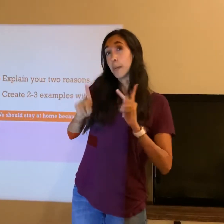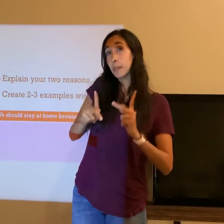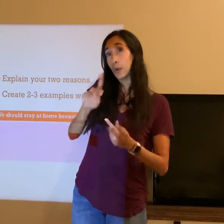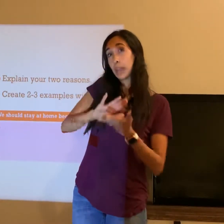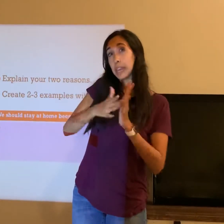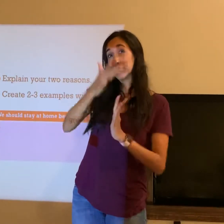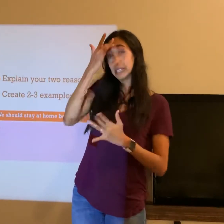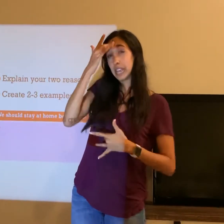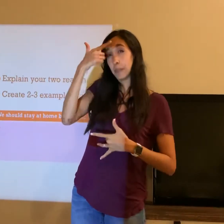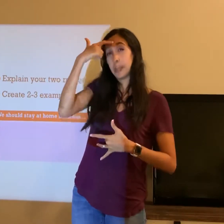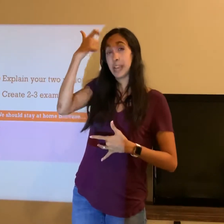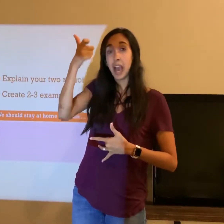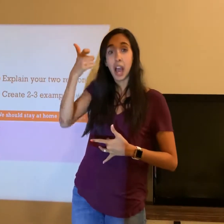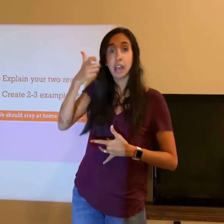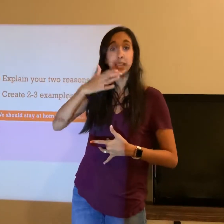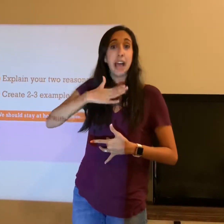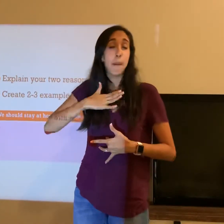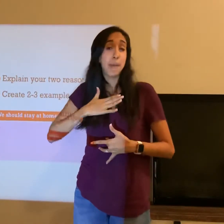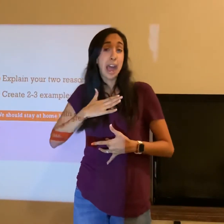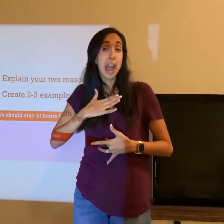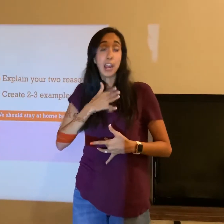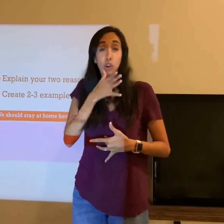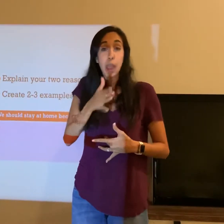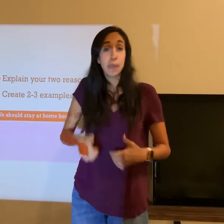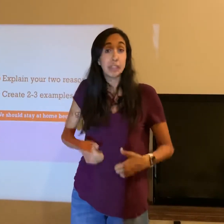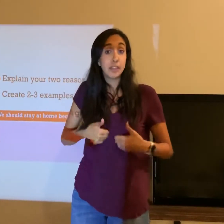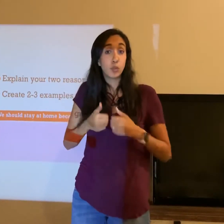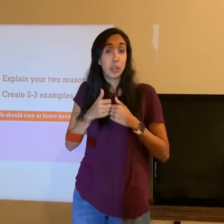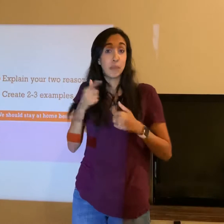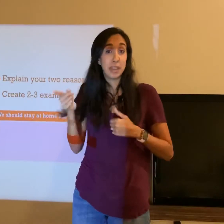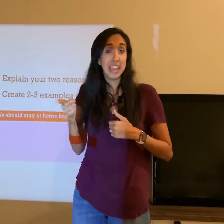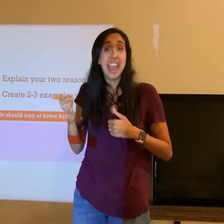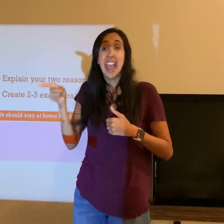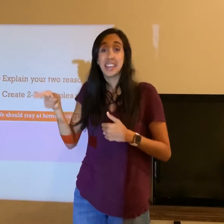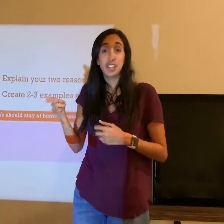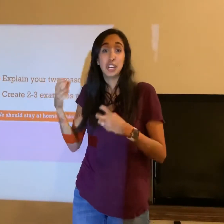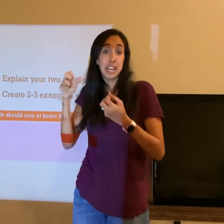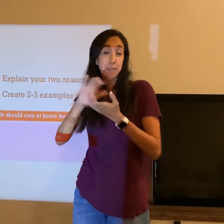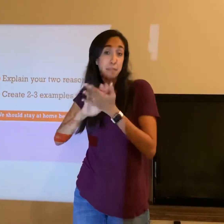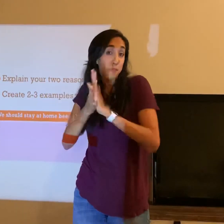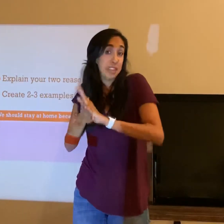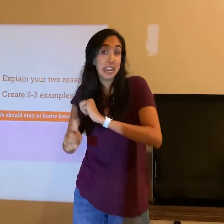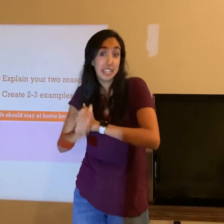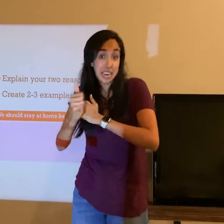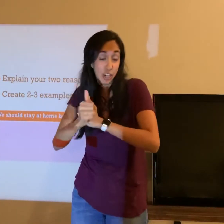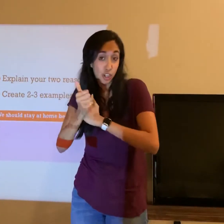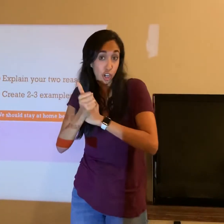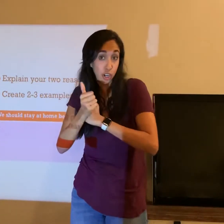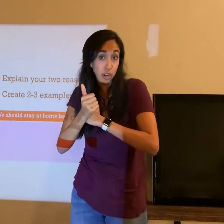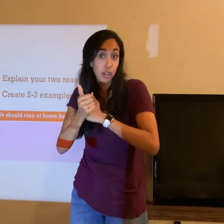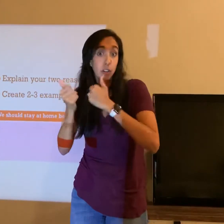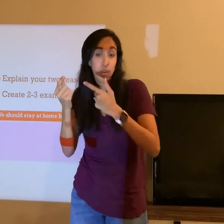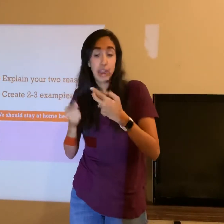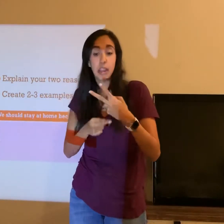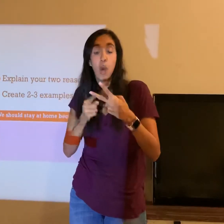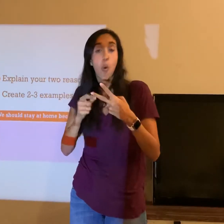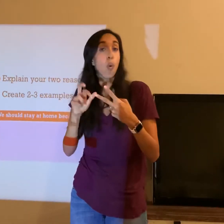people getting sick because my grandma lives with me and she can get in danger, right?